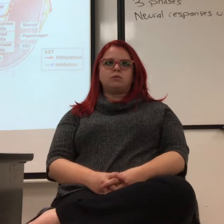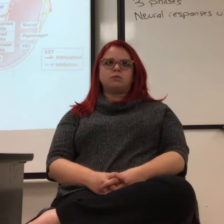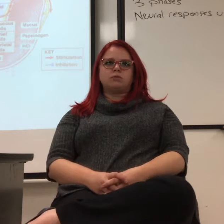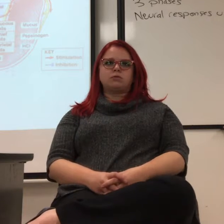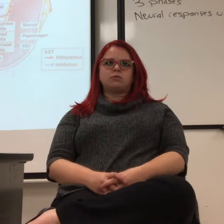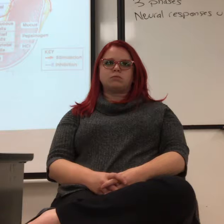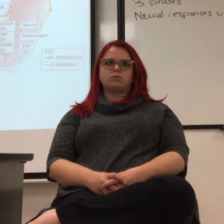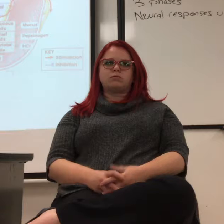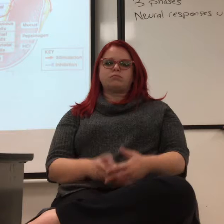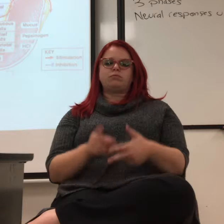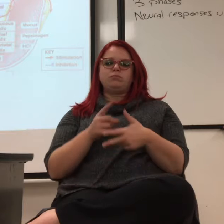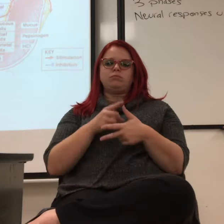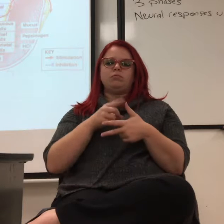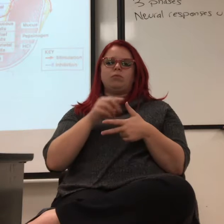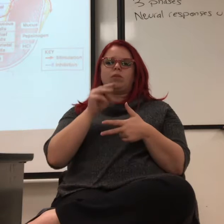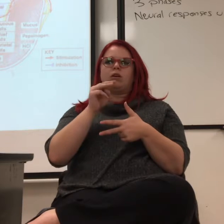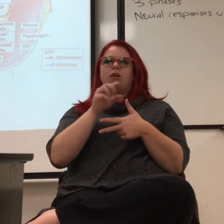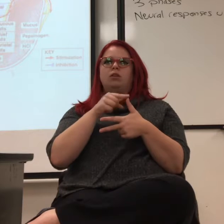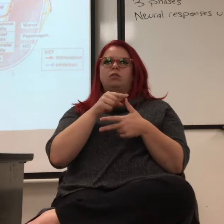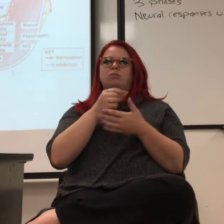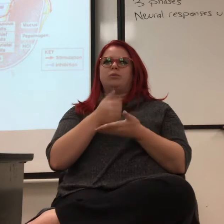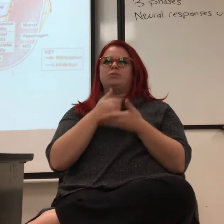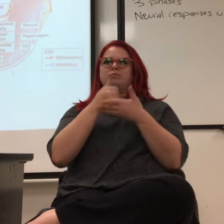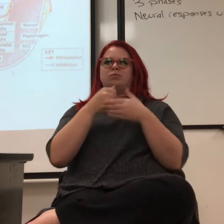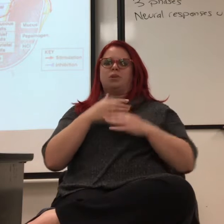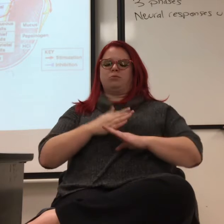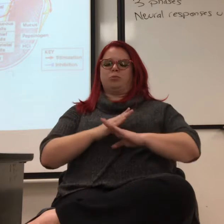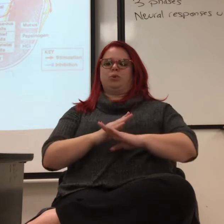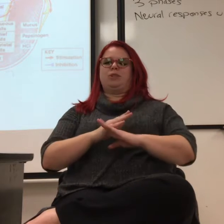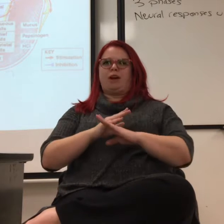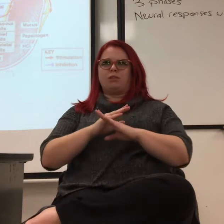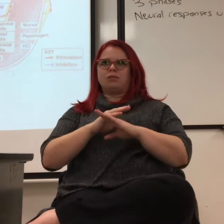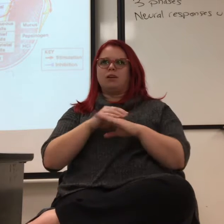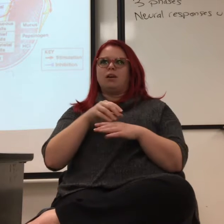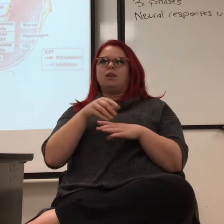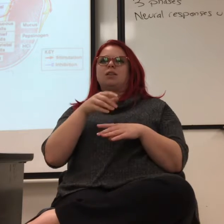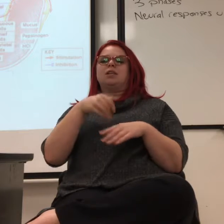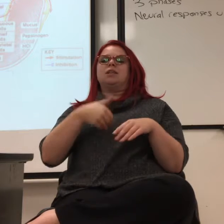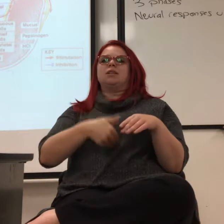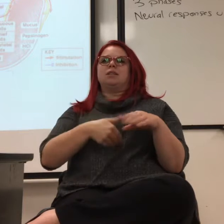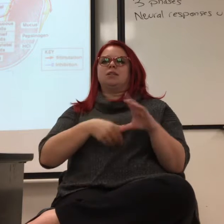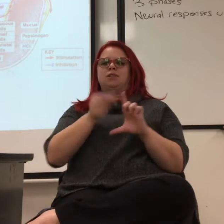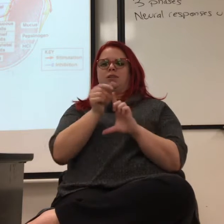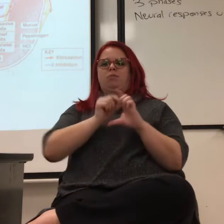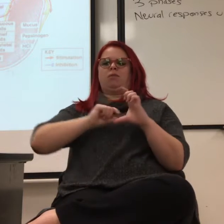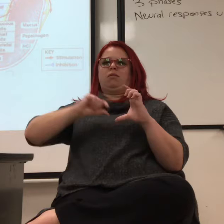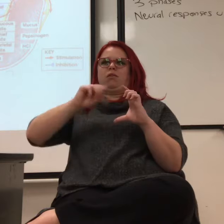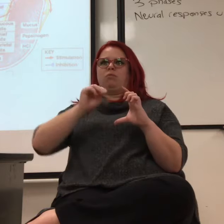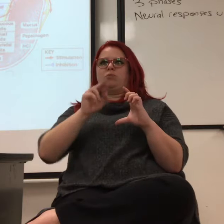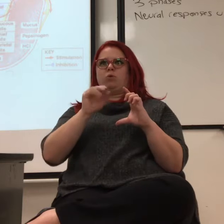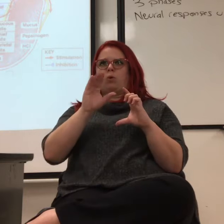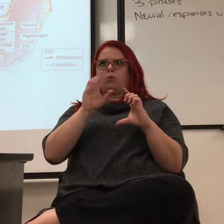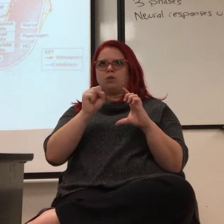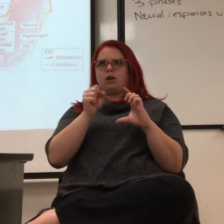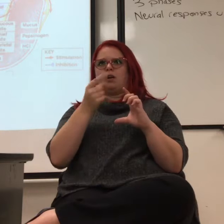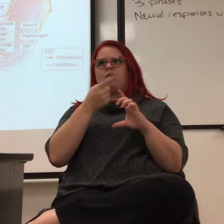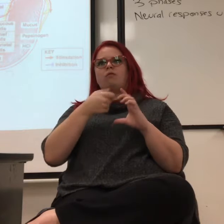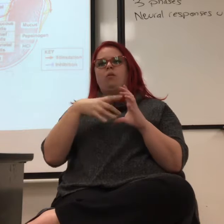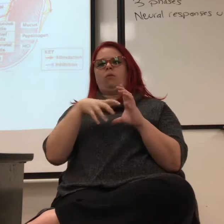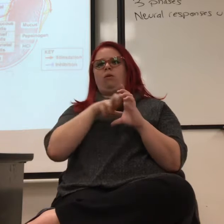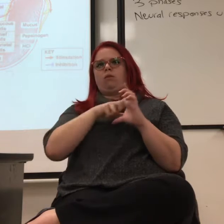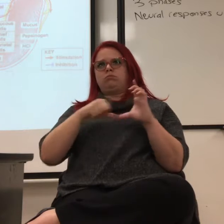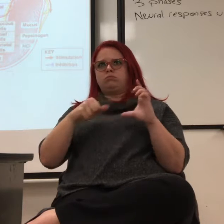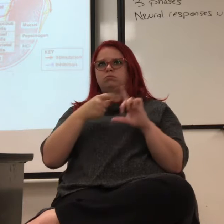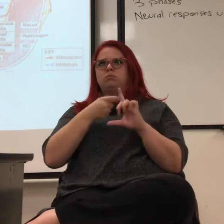The mucus helps protect the stomach mucosa from eroding from the acid it's secreting. Pepsinogen, when it